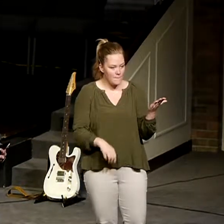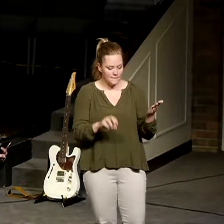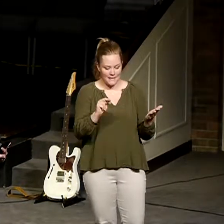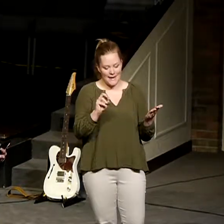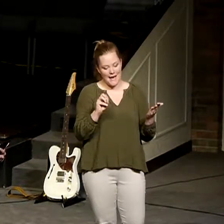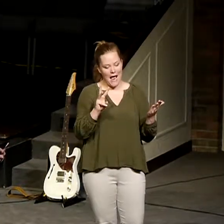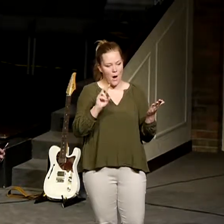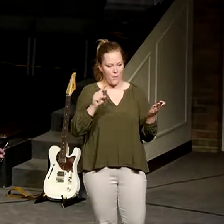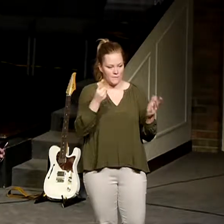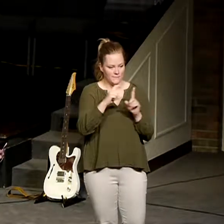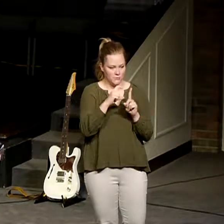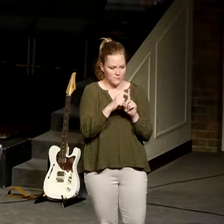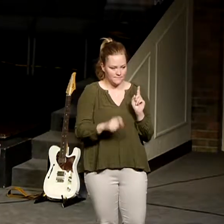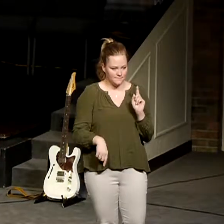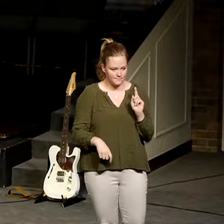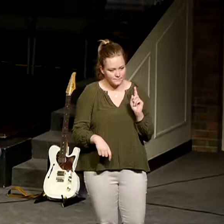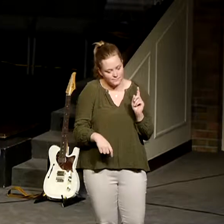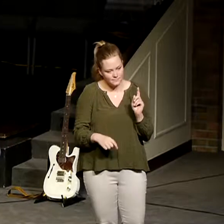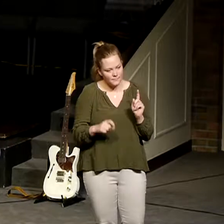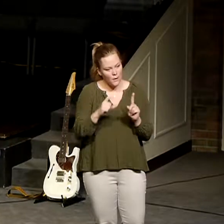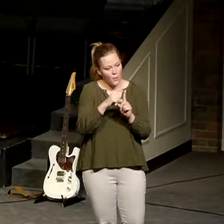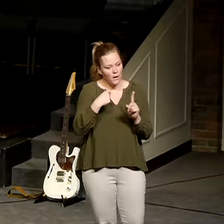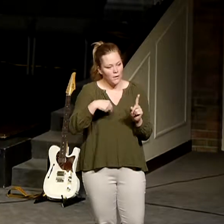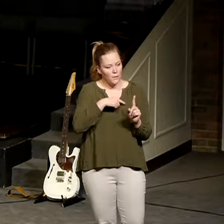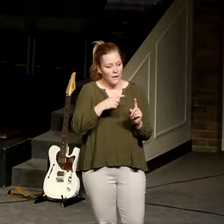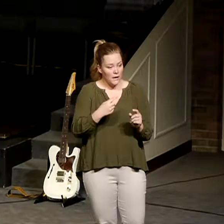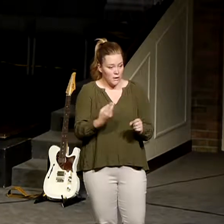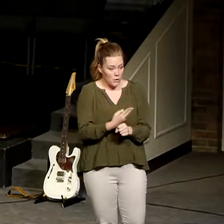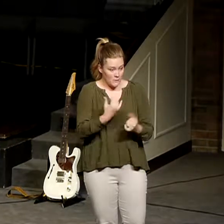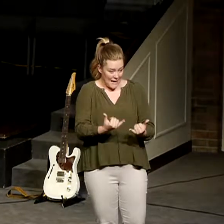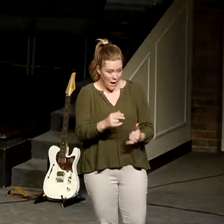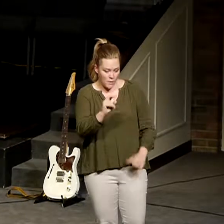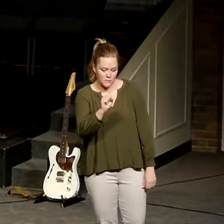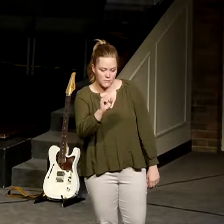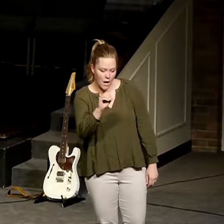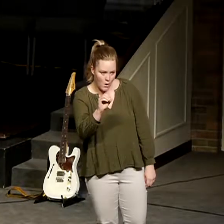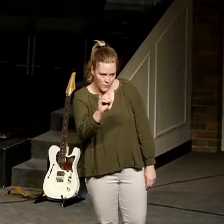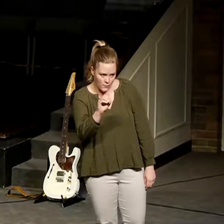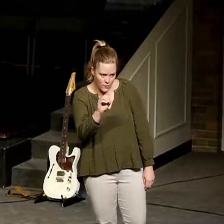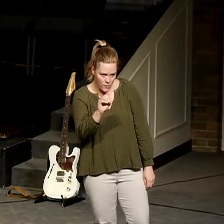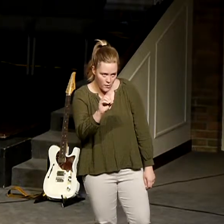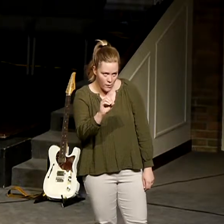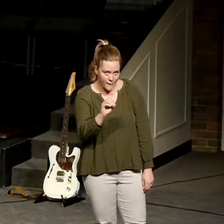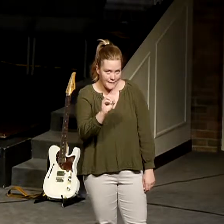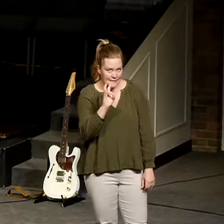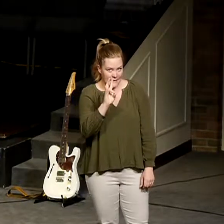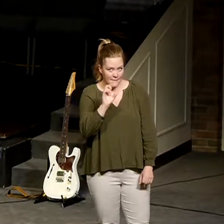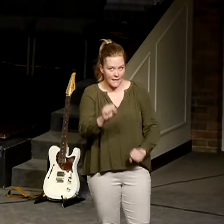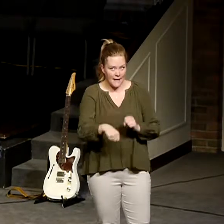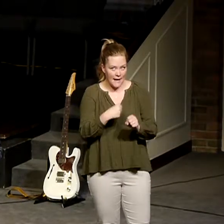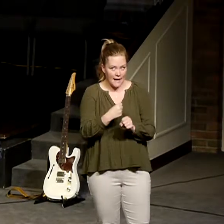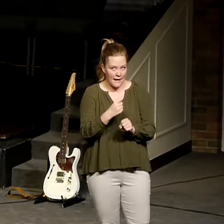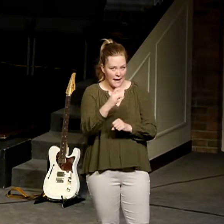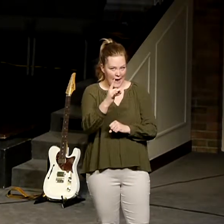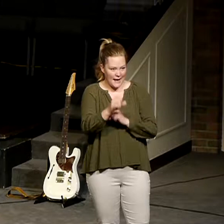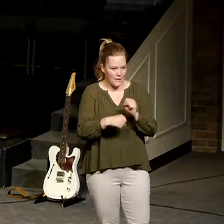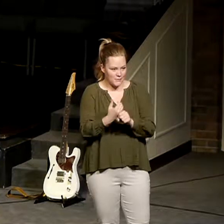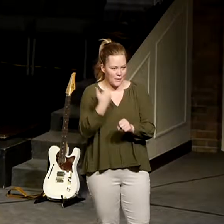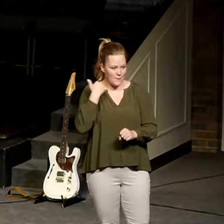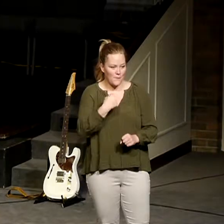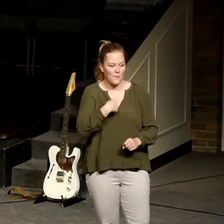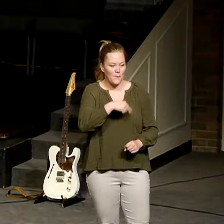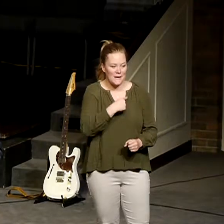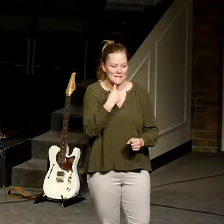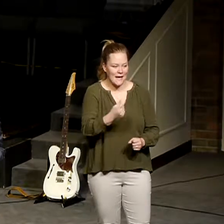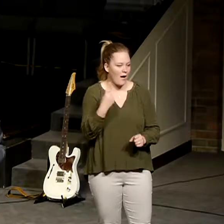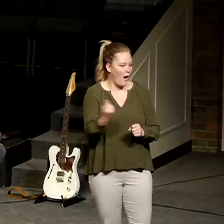now. You know, the word we use now is so. I don't know when this started, maybe about 7, 8 years ago. So is the preface for everything else we say now.